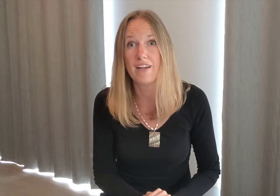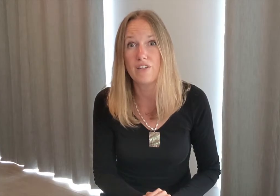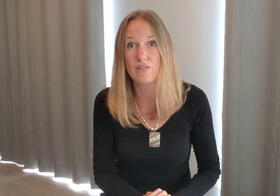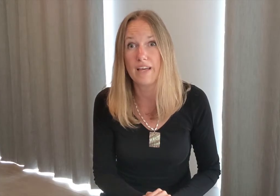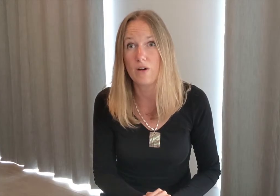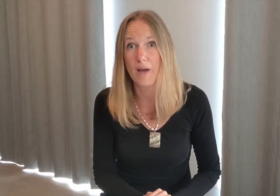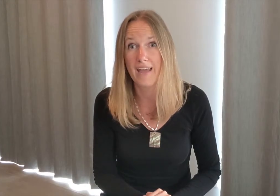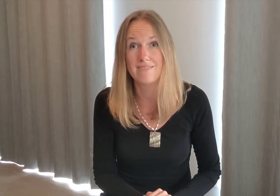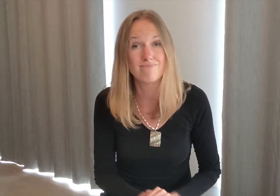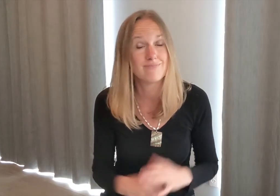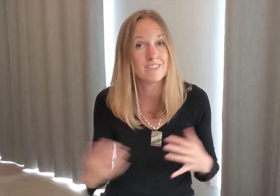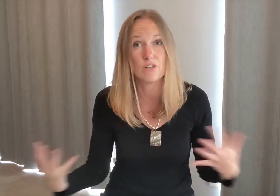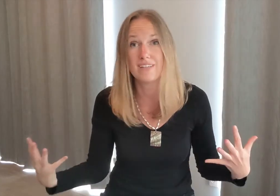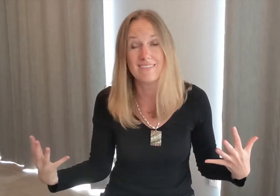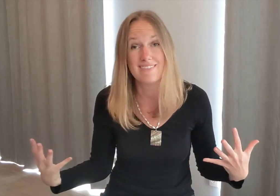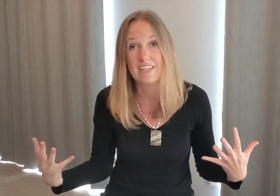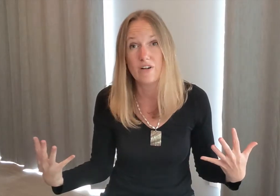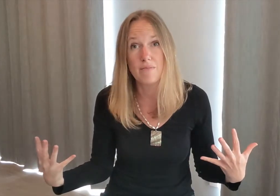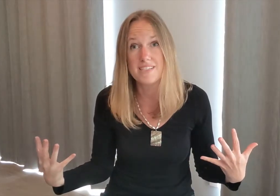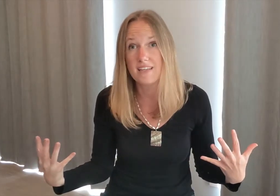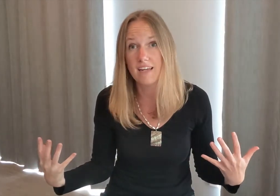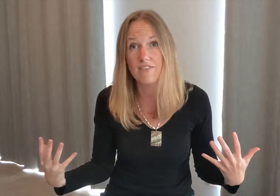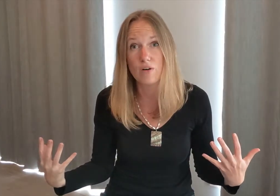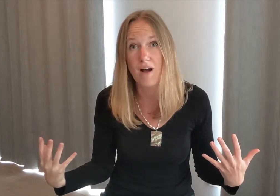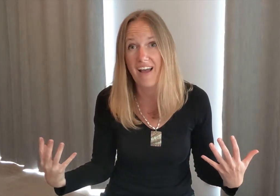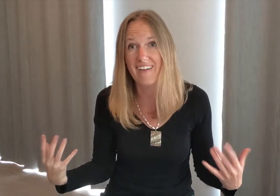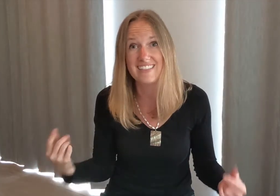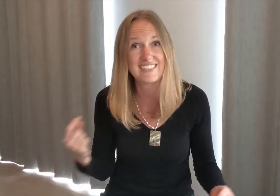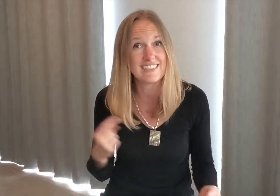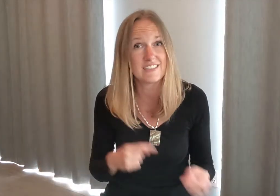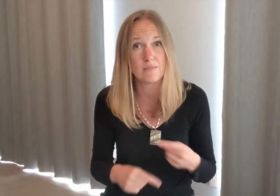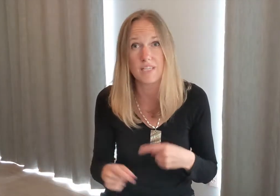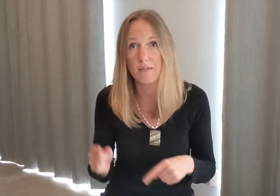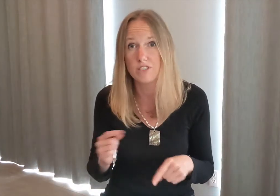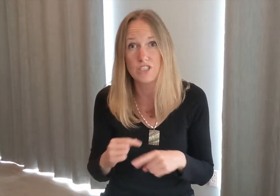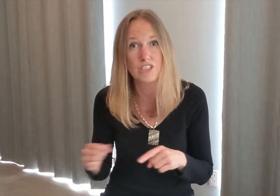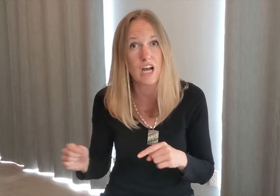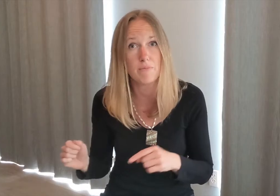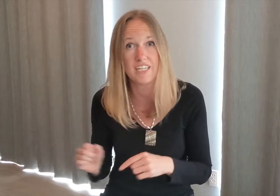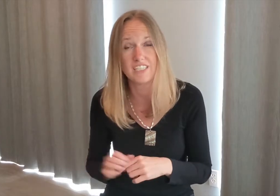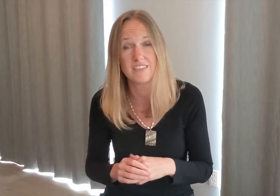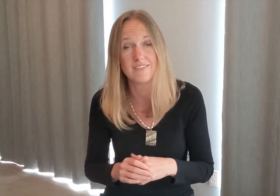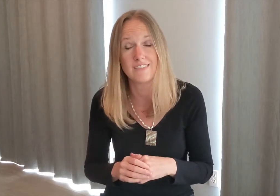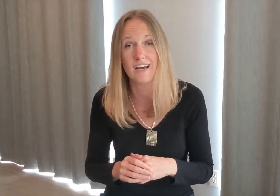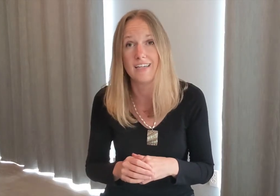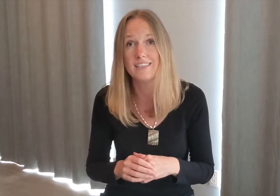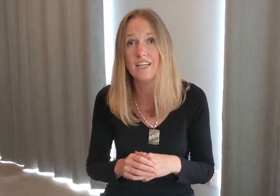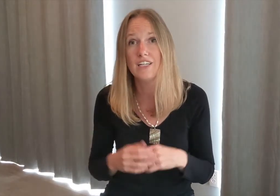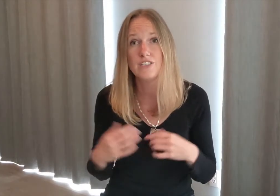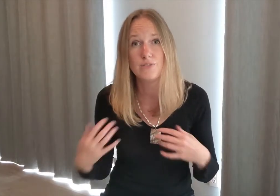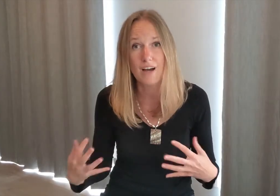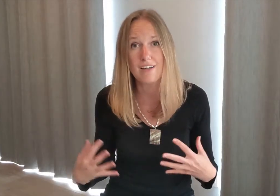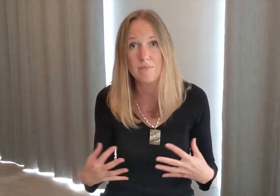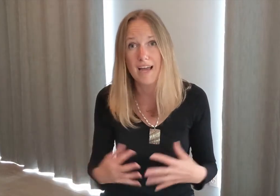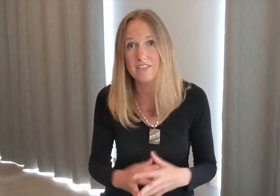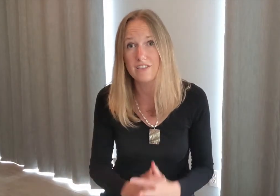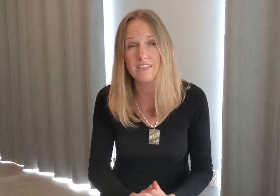you light our way. So, I've been signing for a while, and still sometimes certain combinations of signs do not come naturally. They're a